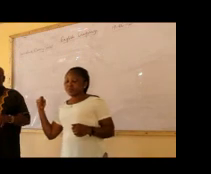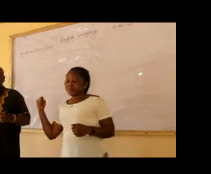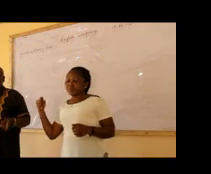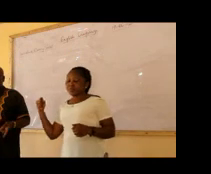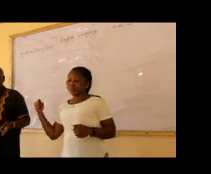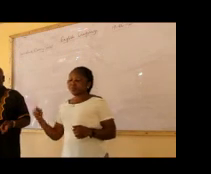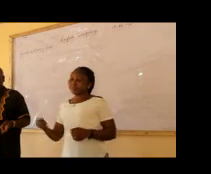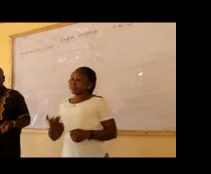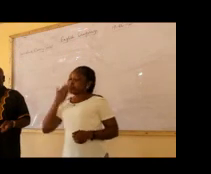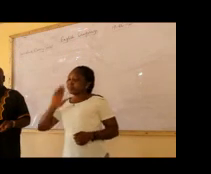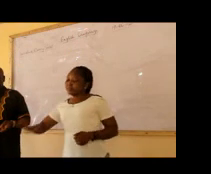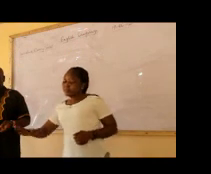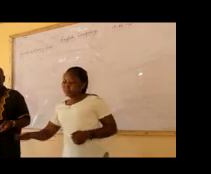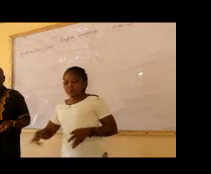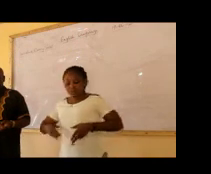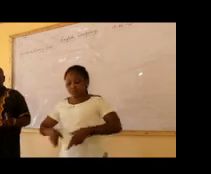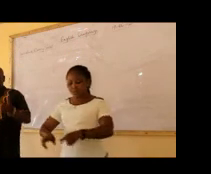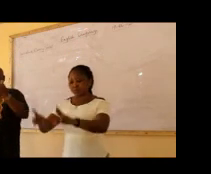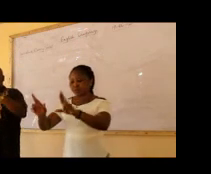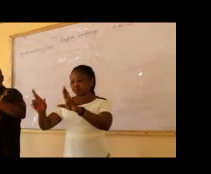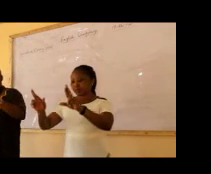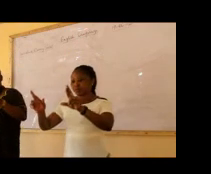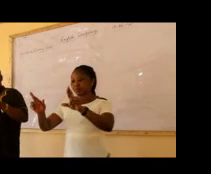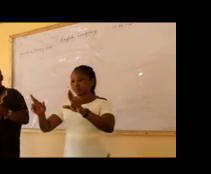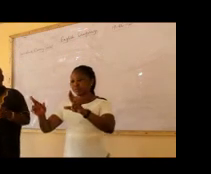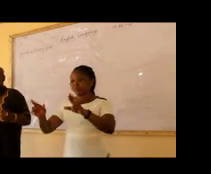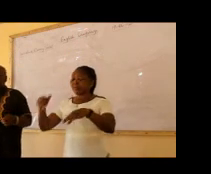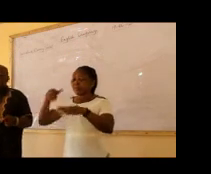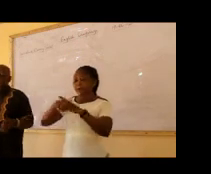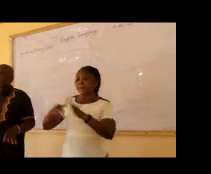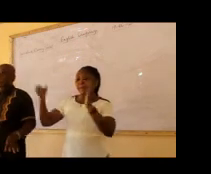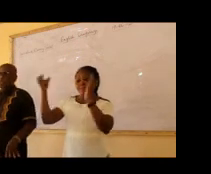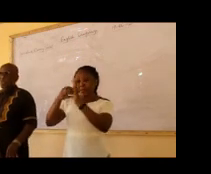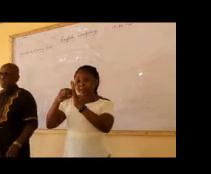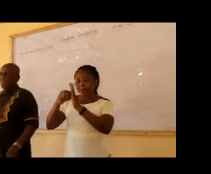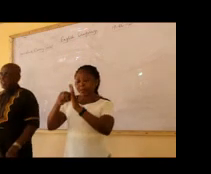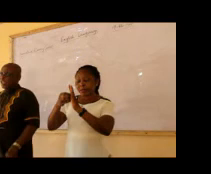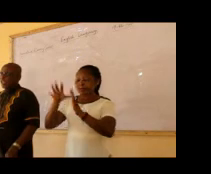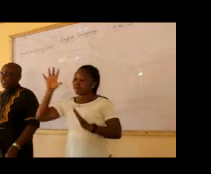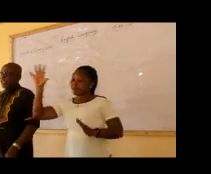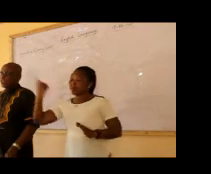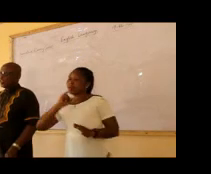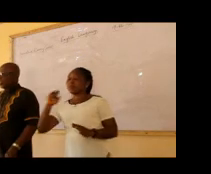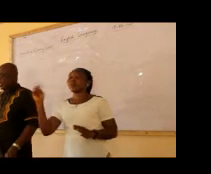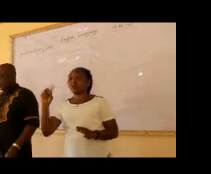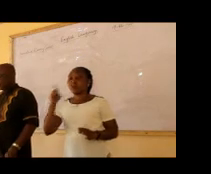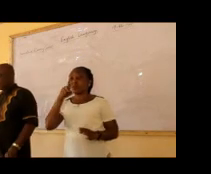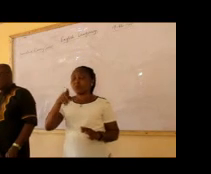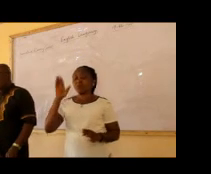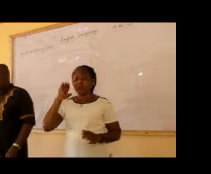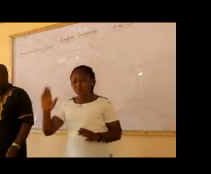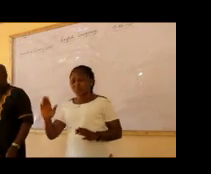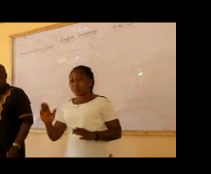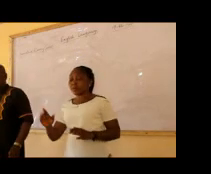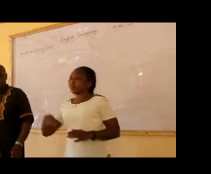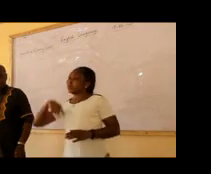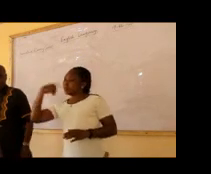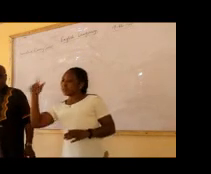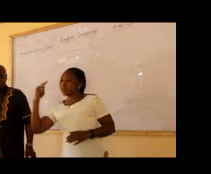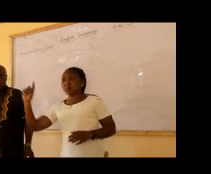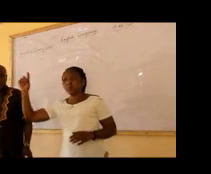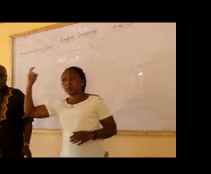potholes on the road, in paragraph 5 is where you will suggest to the